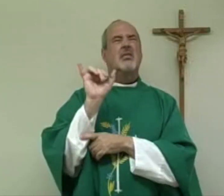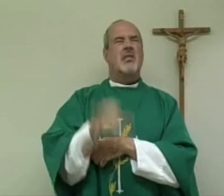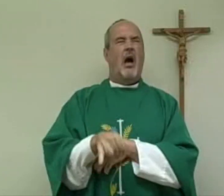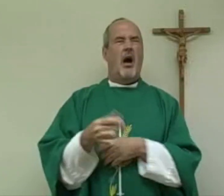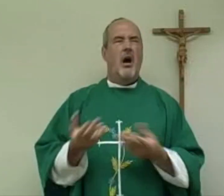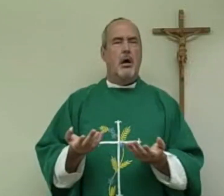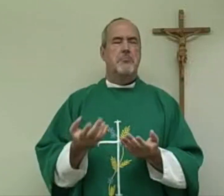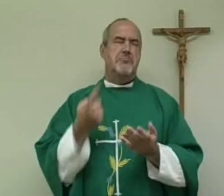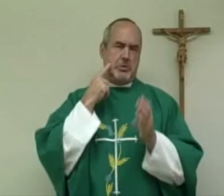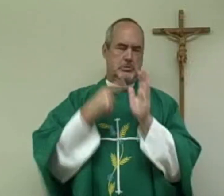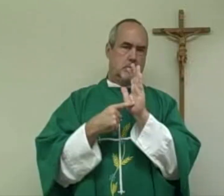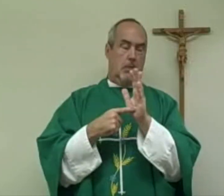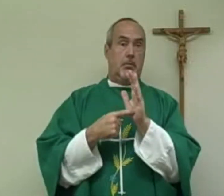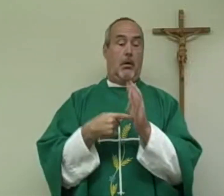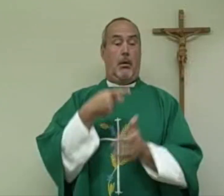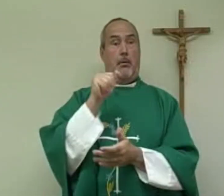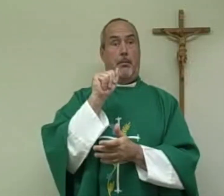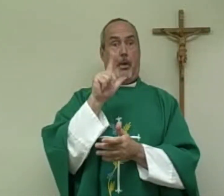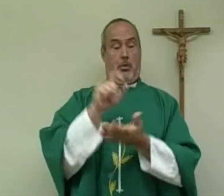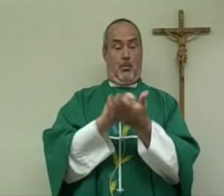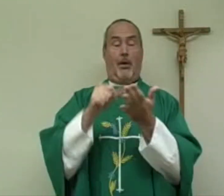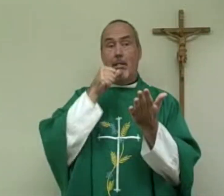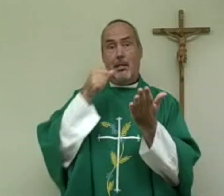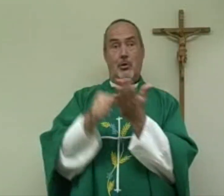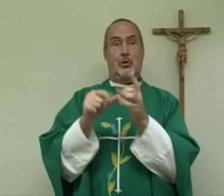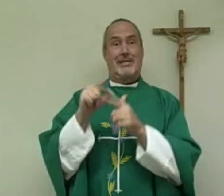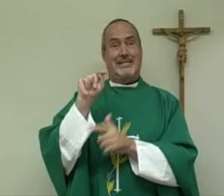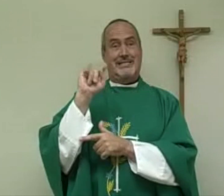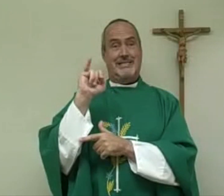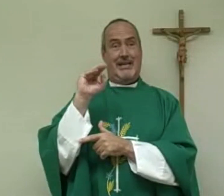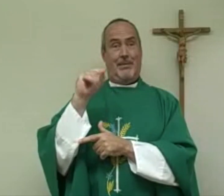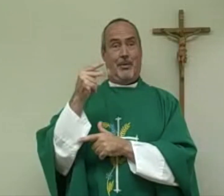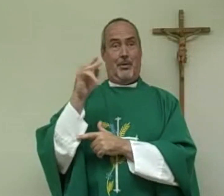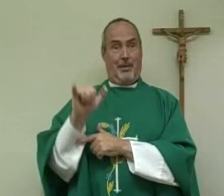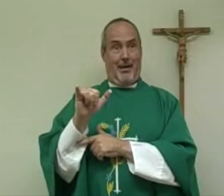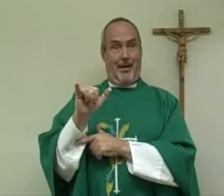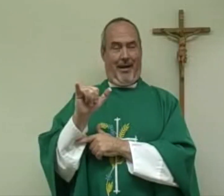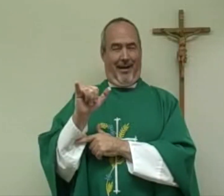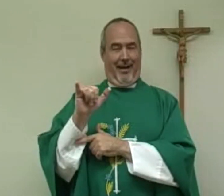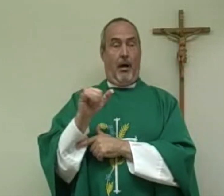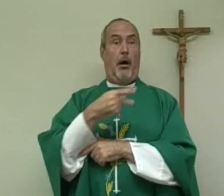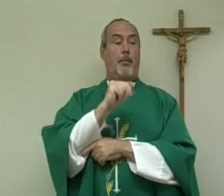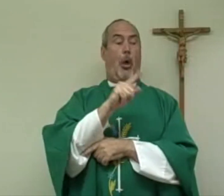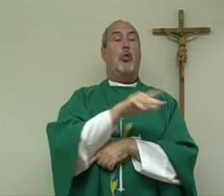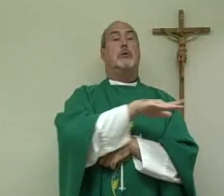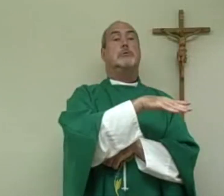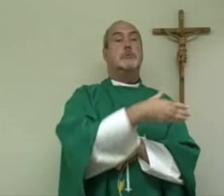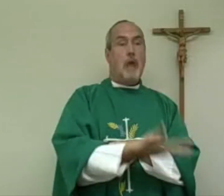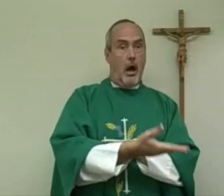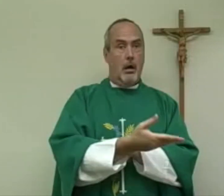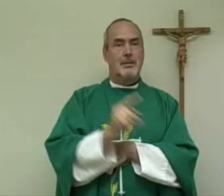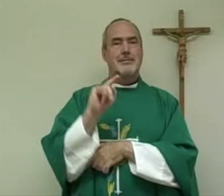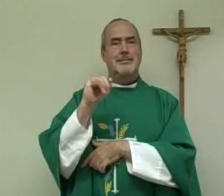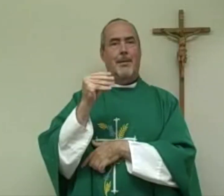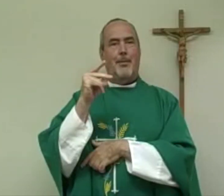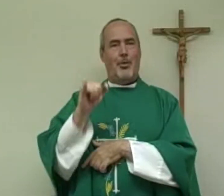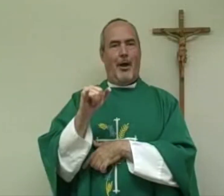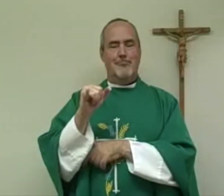Bible. And let me give you an example. When Paul wrote that letter to Timothy, Paul